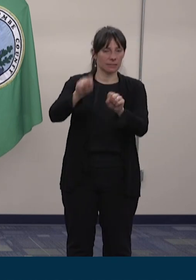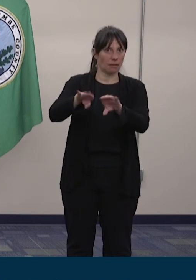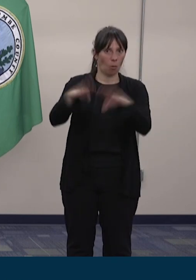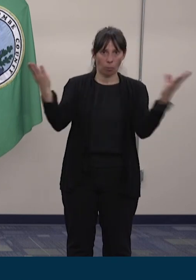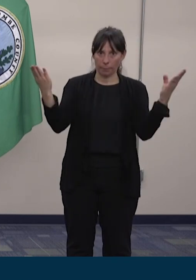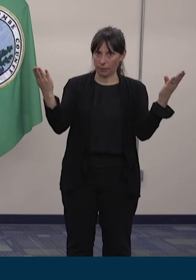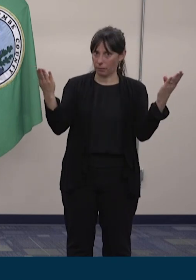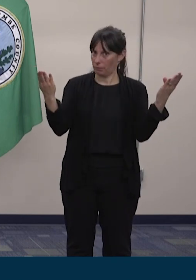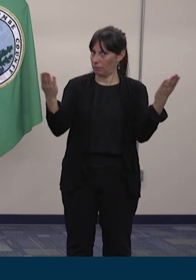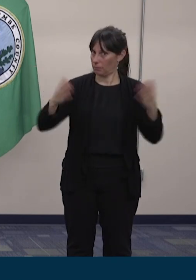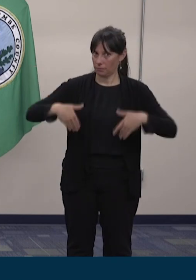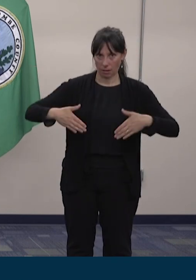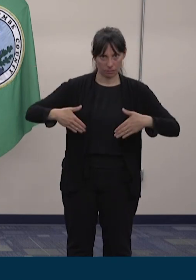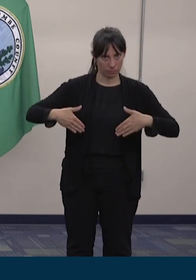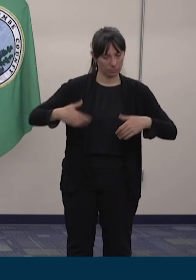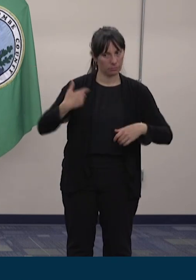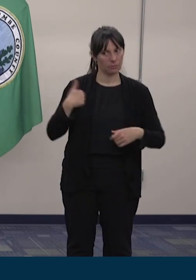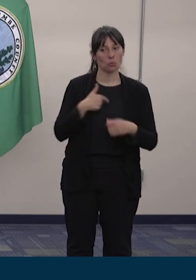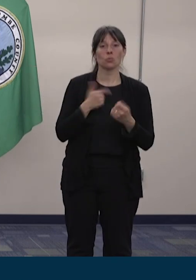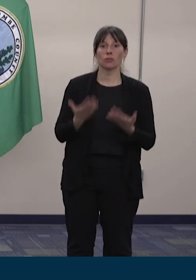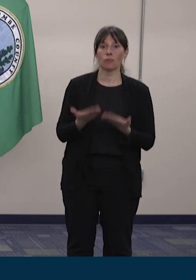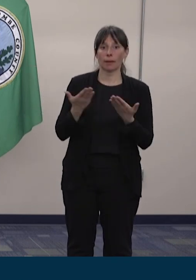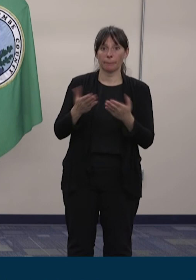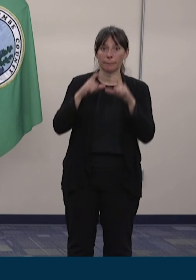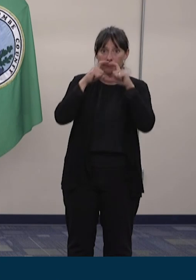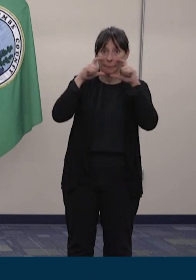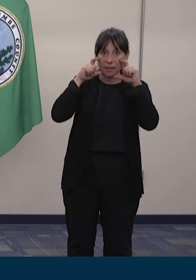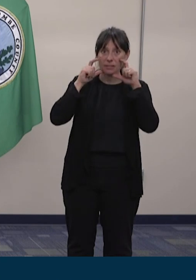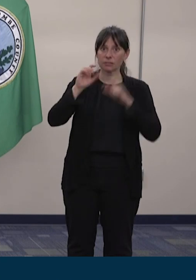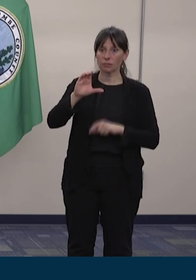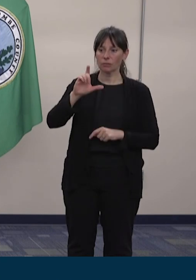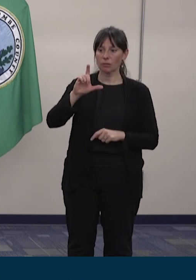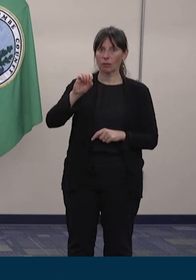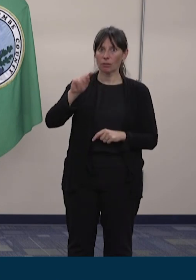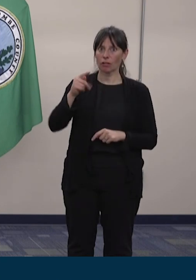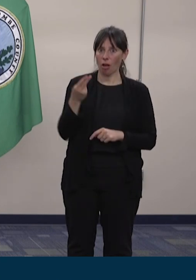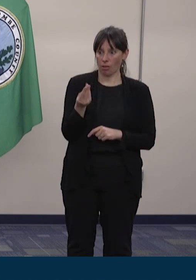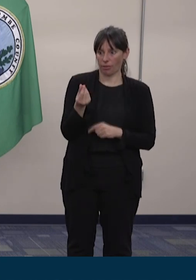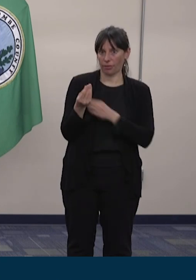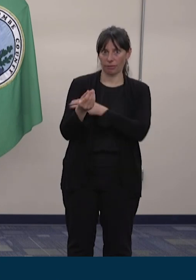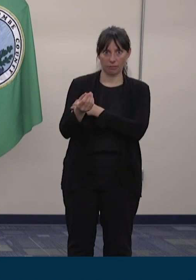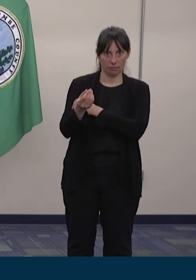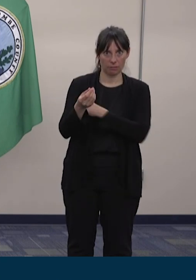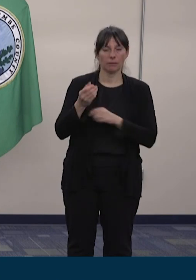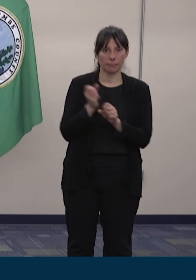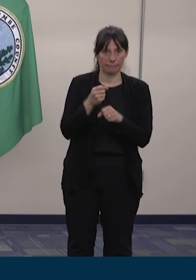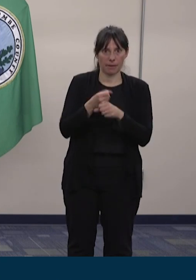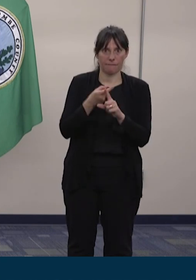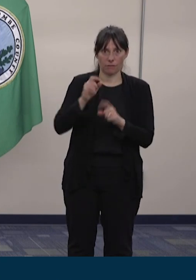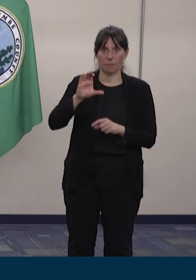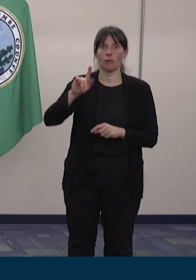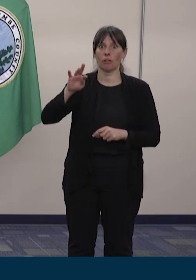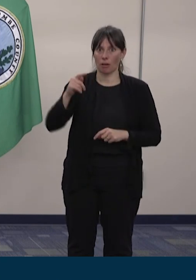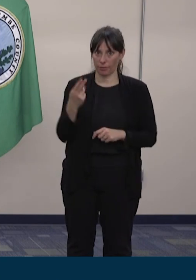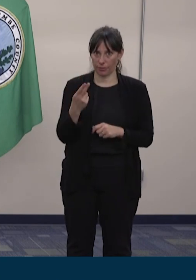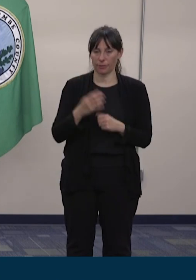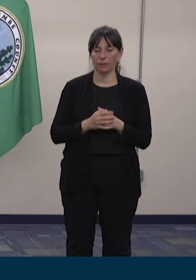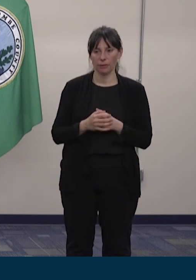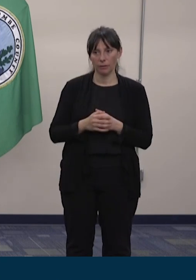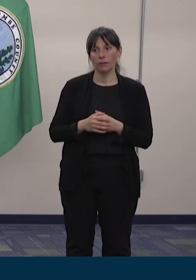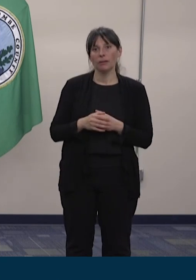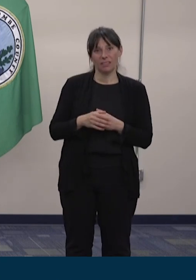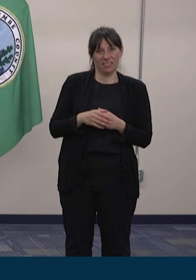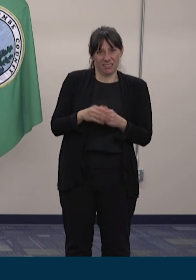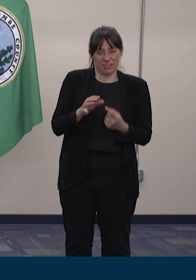the recomendamos use of el cloth usar face coverings las in public cubiertas settings, de tela en particularly lugares when públicos, physical distancing especialmente measures are